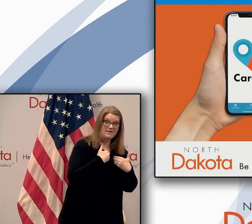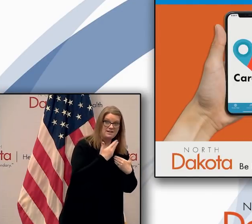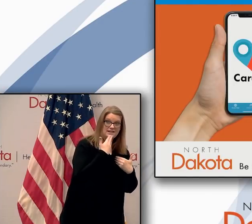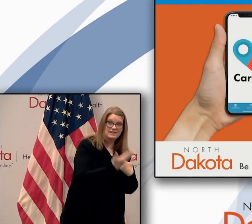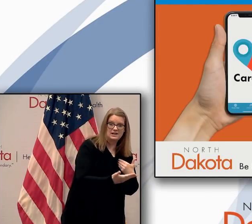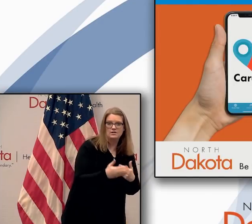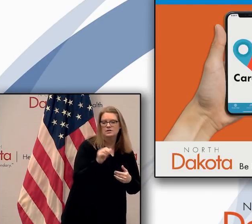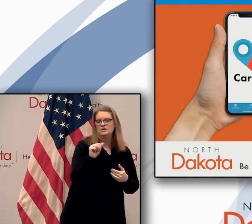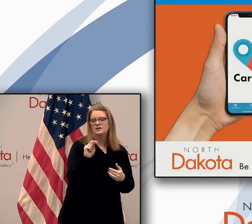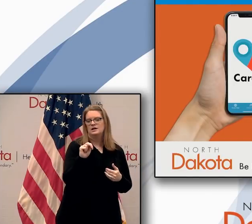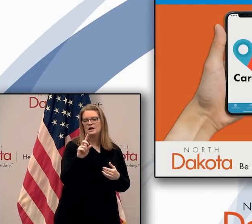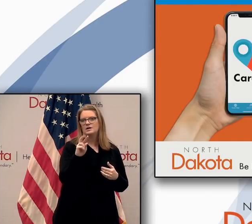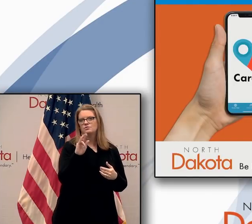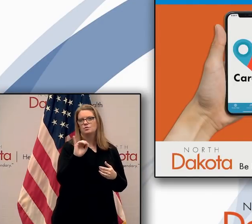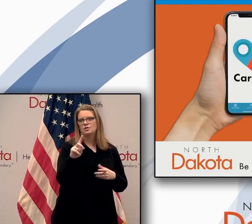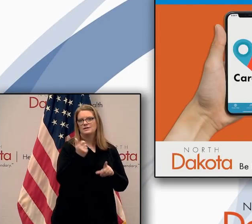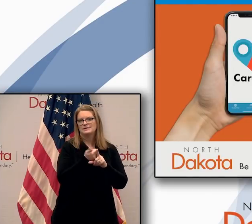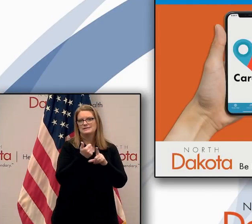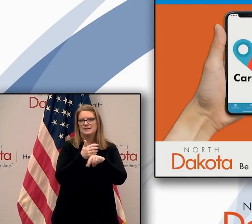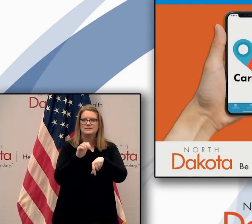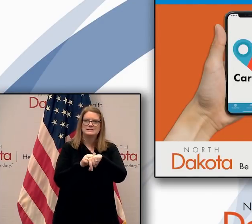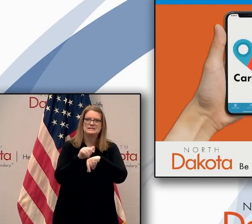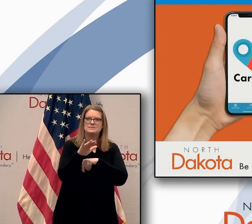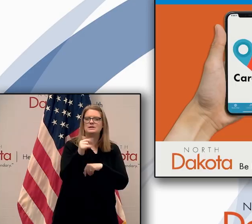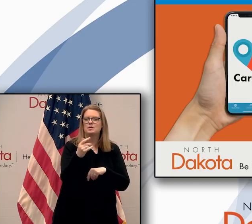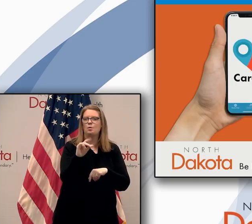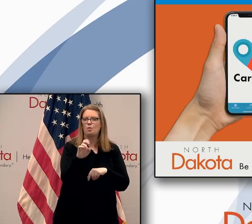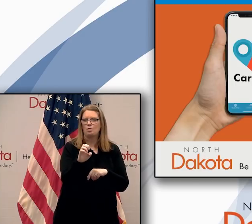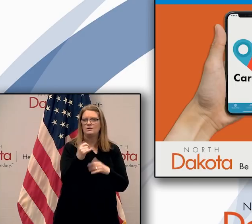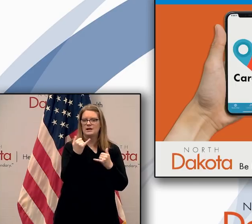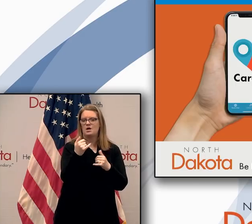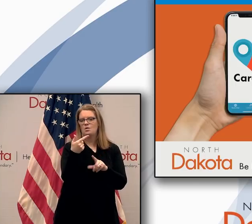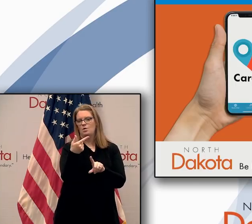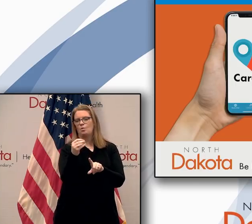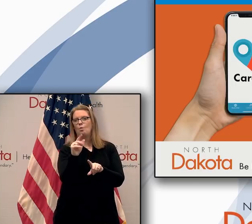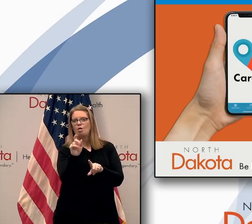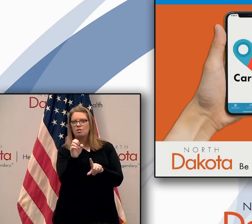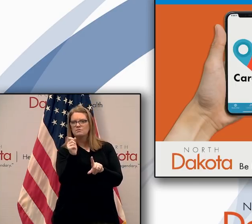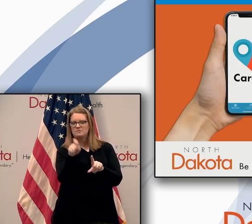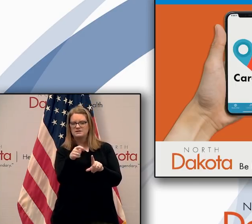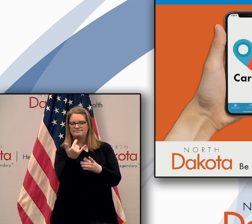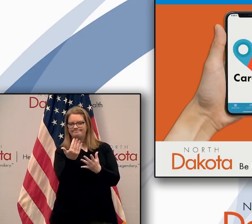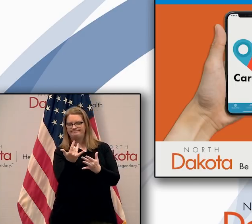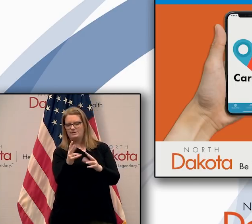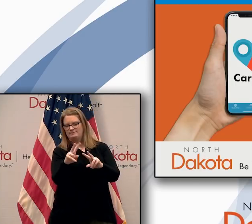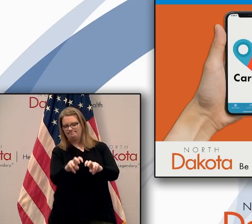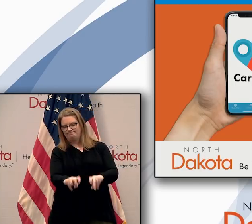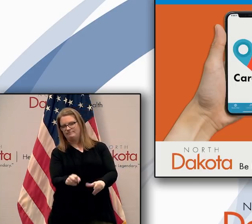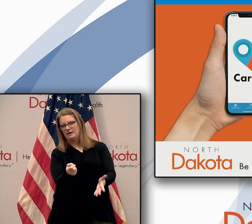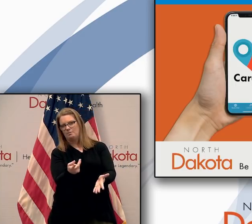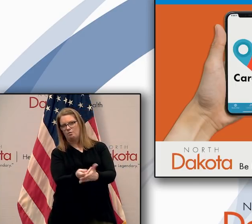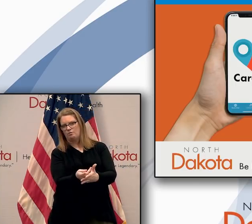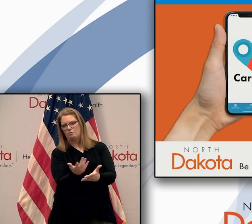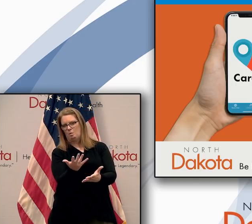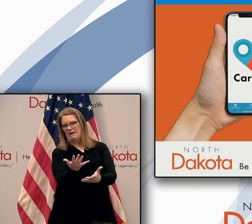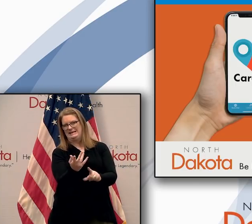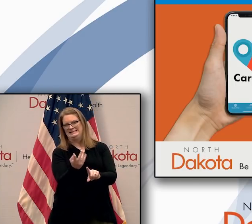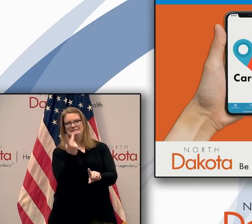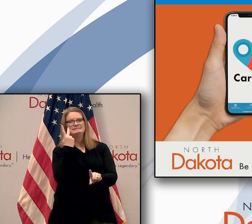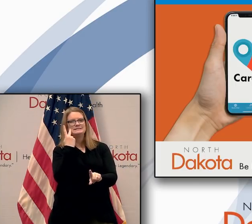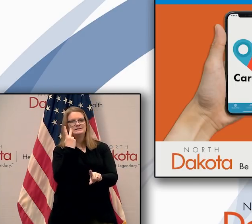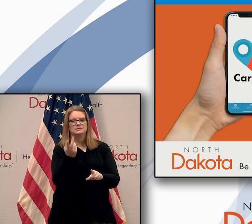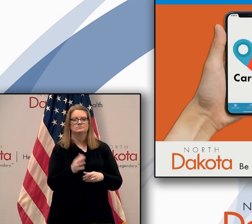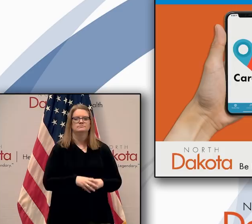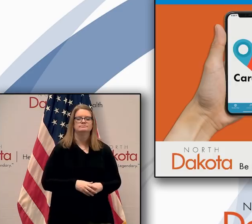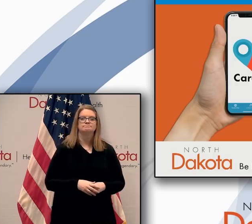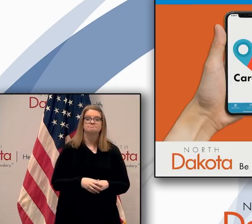been submitted to Google and waiting approval by Google and for the Android app. And that